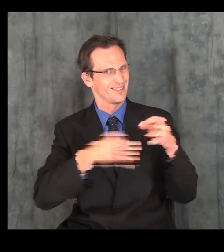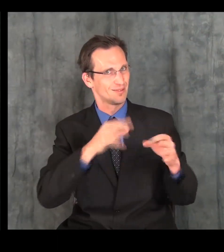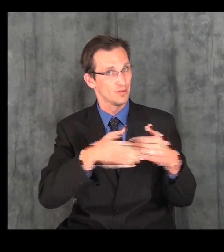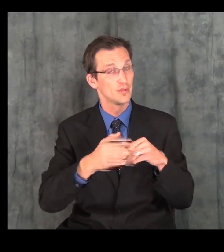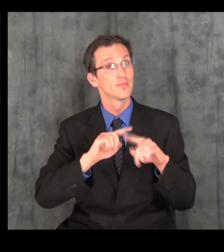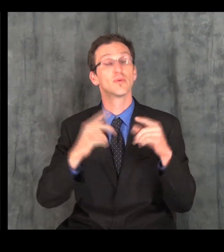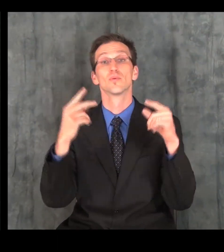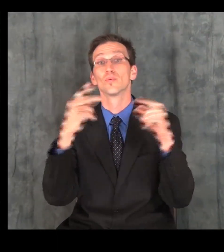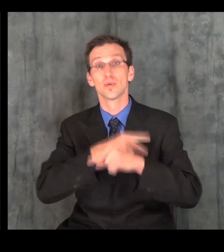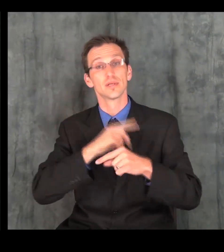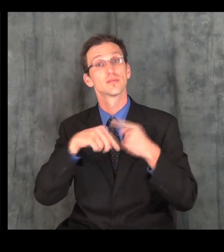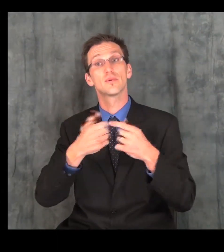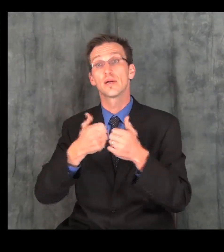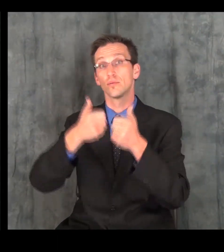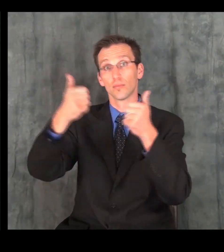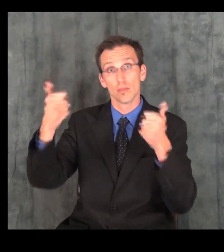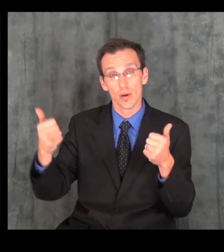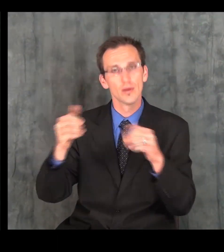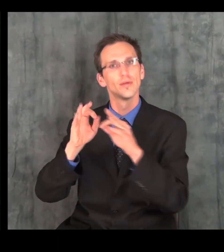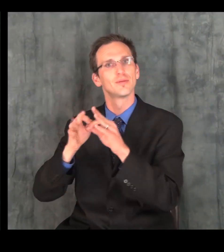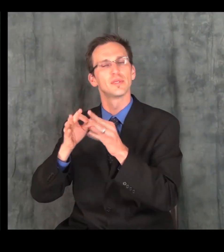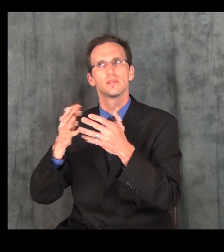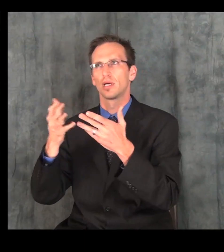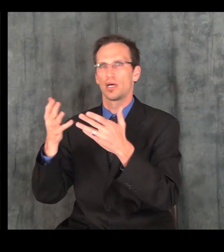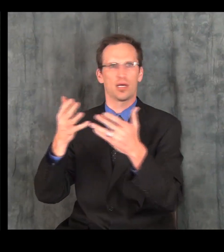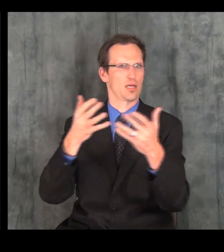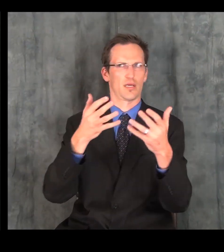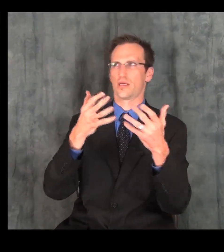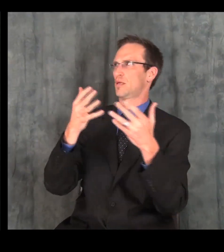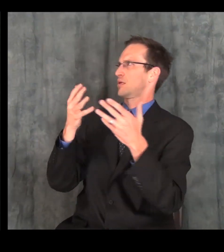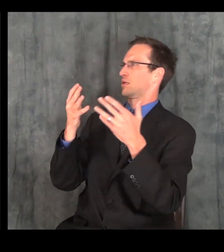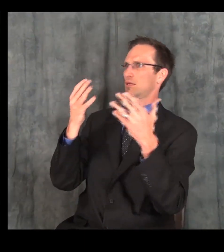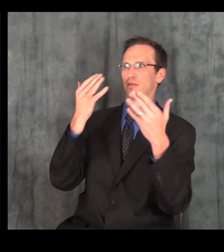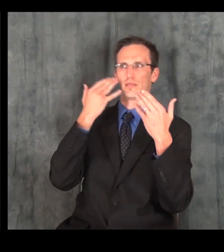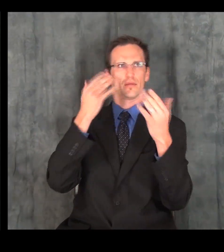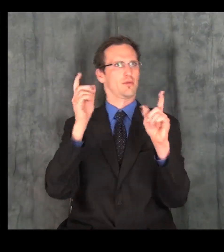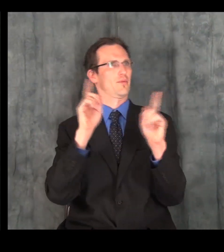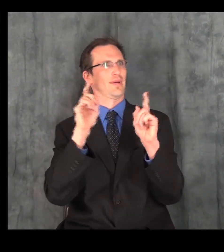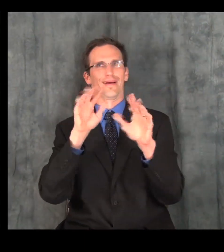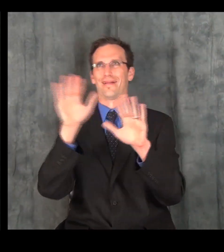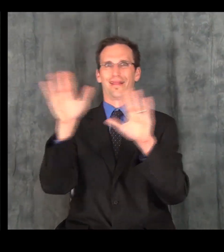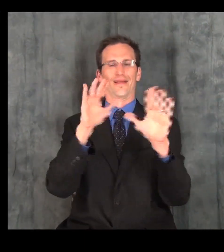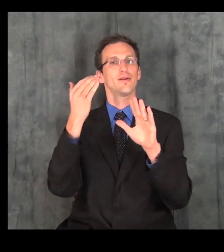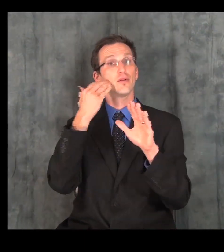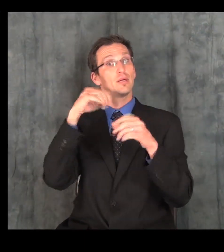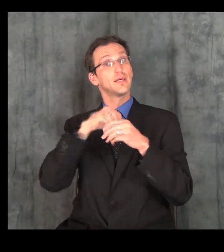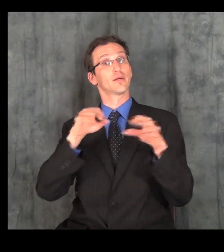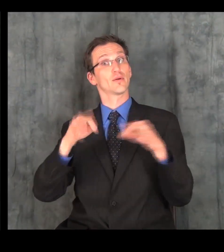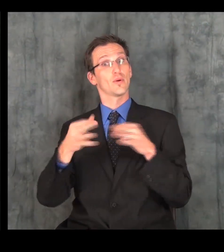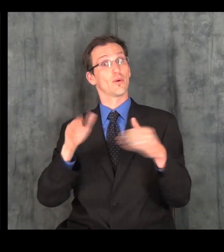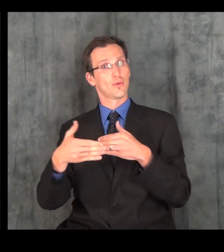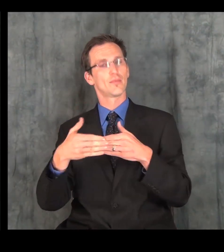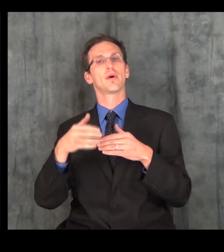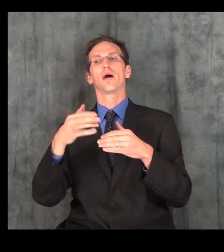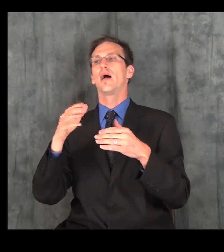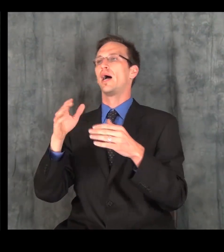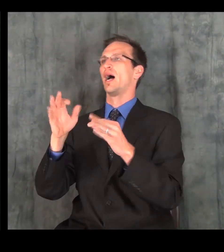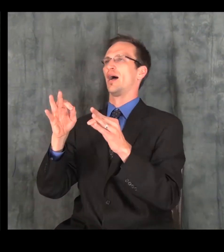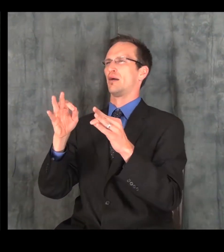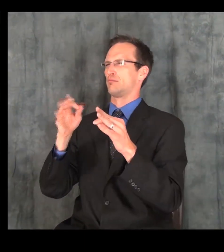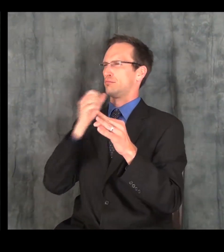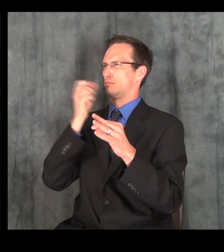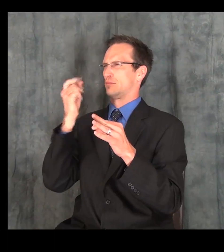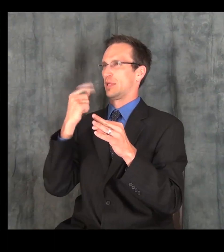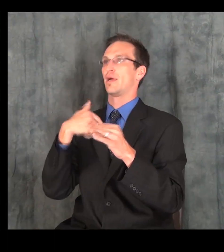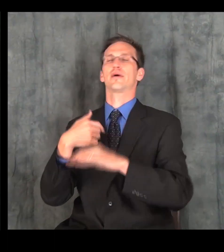remote, it's harder, I think, because they don't know where to look. At least when you're in the courtroom, you can use your body and turn to look at the person you're